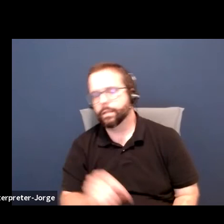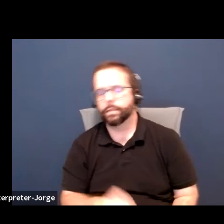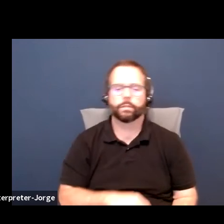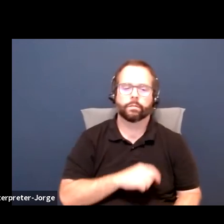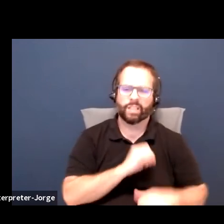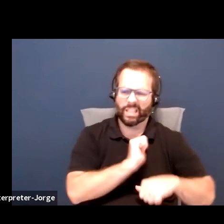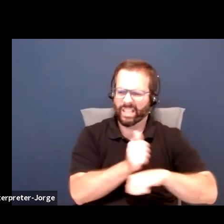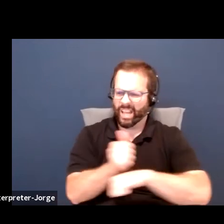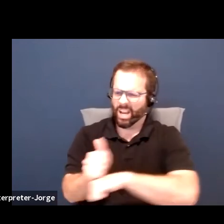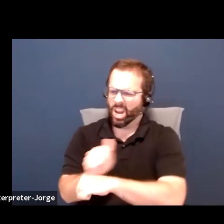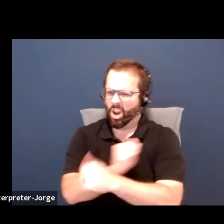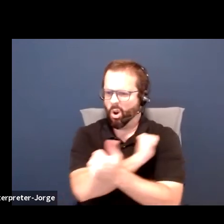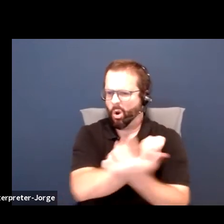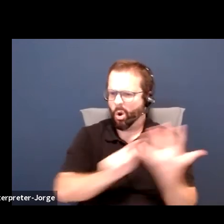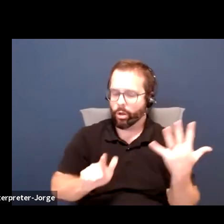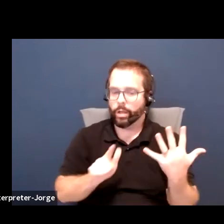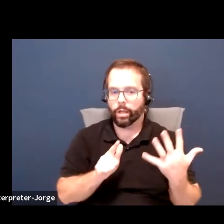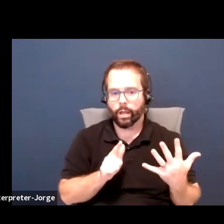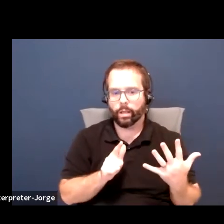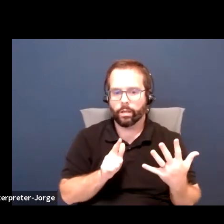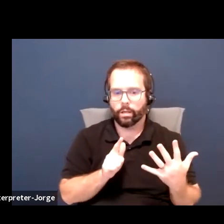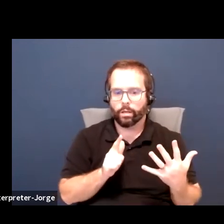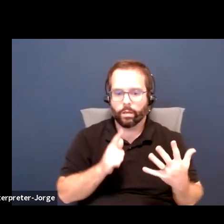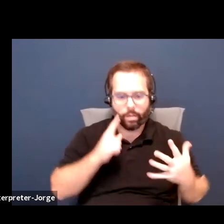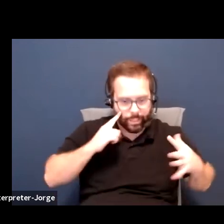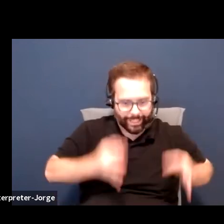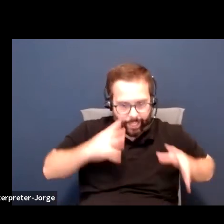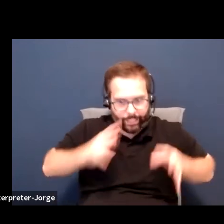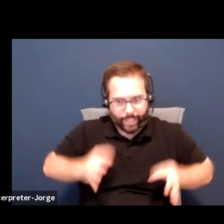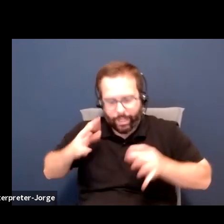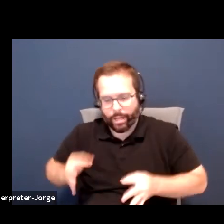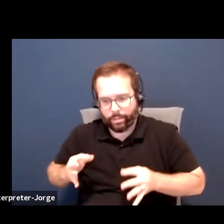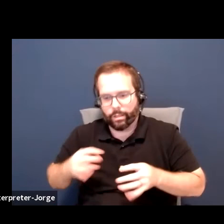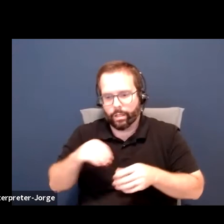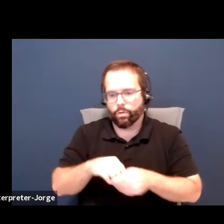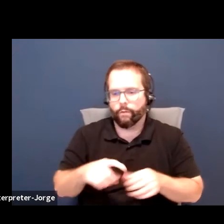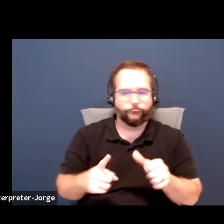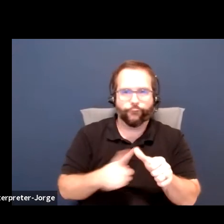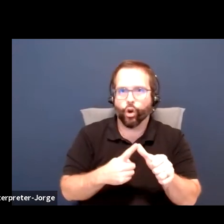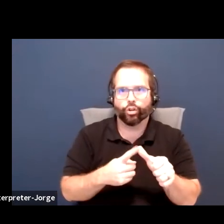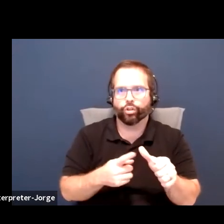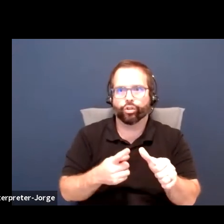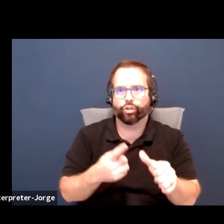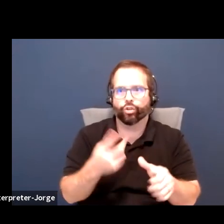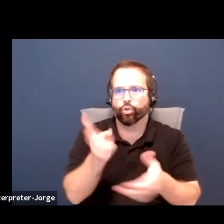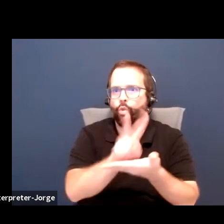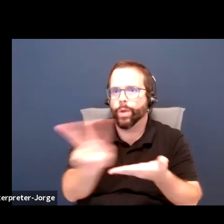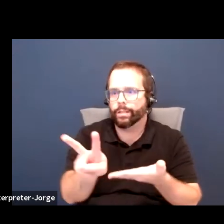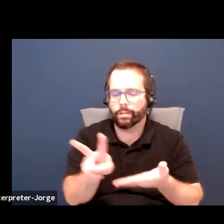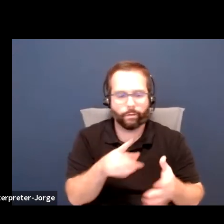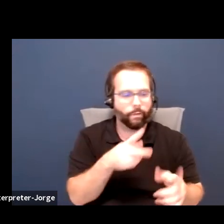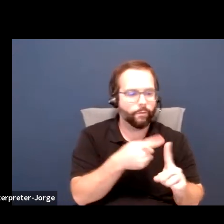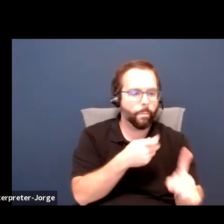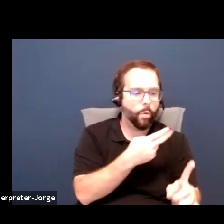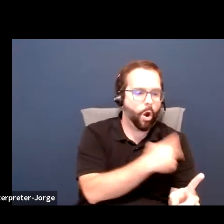decision about, in the first 2 weeks of this program of being home from the hospital, it's probably going to be more medically